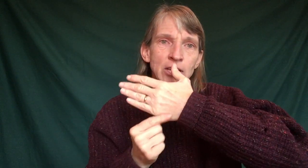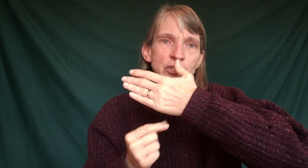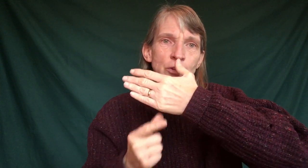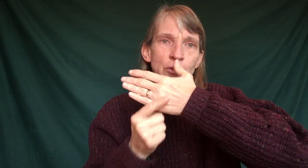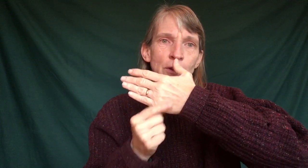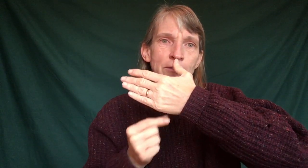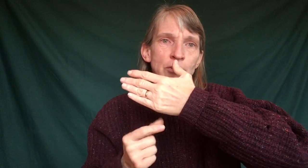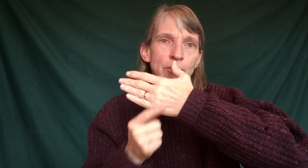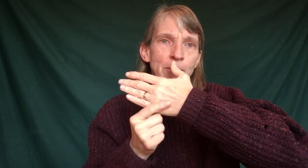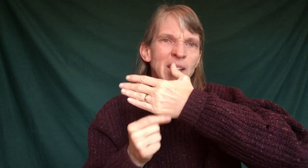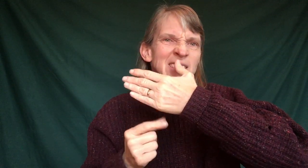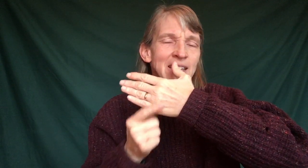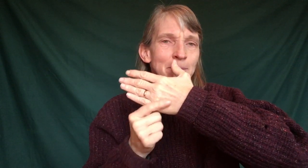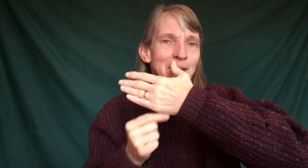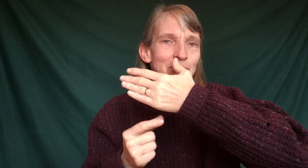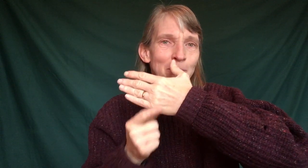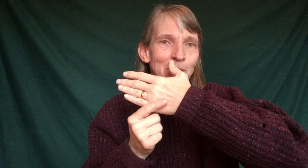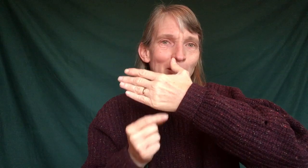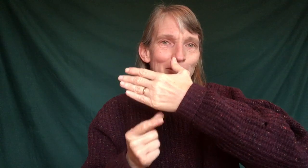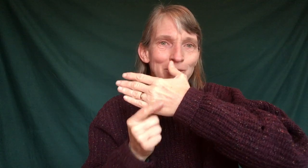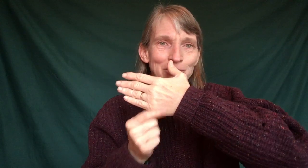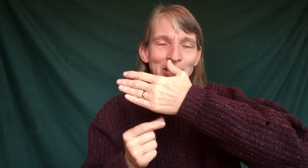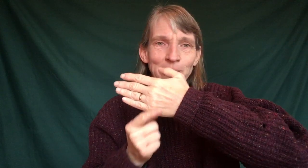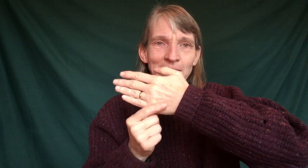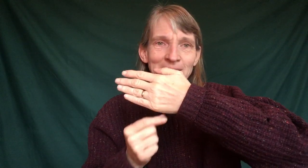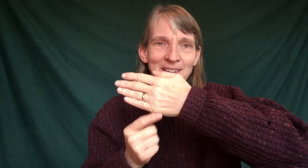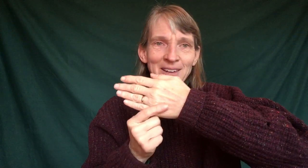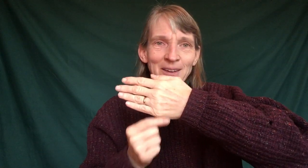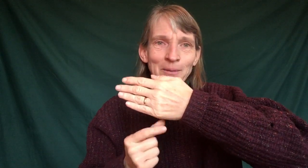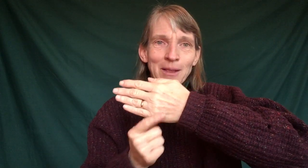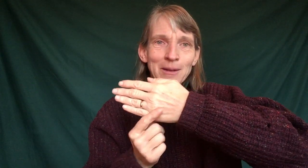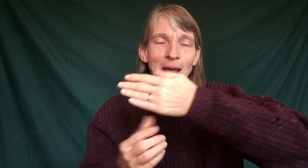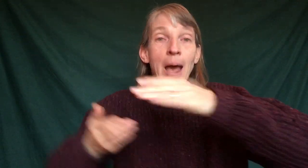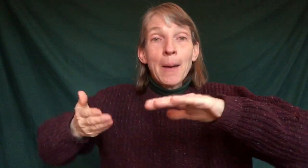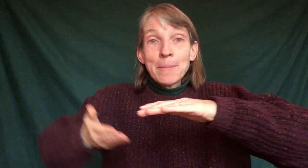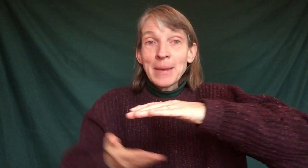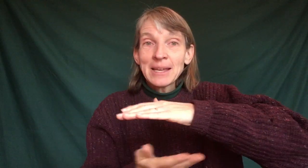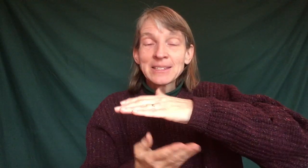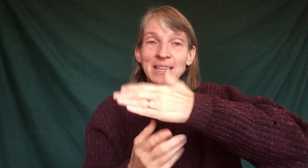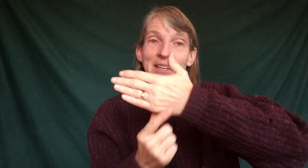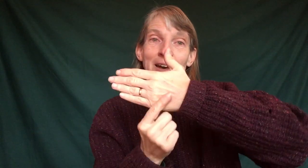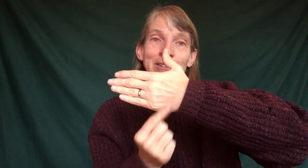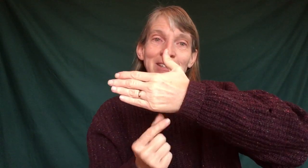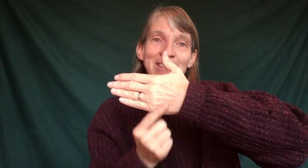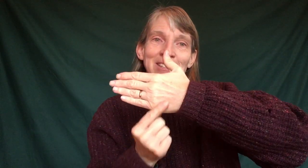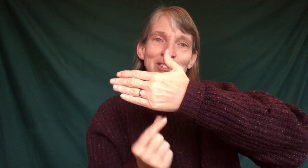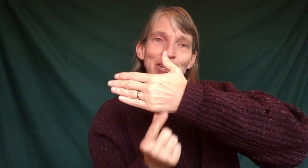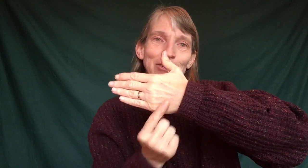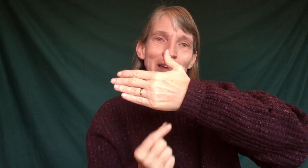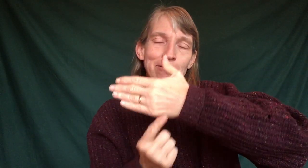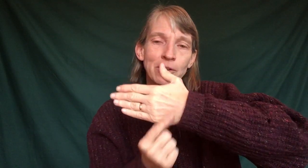show the gravy dripping. It's like the meat dripping off of the turkey while it bakes in the oven. So you can do that for